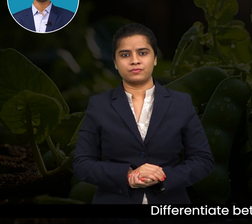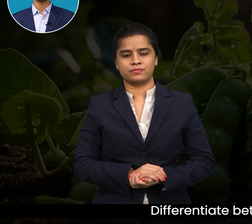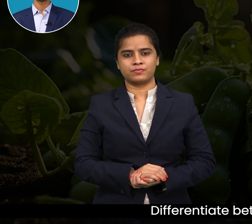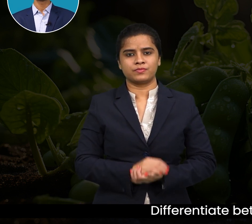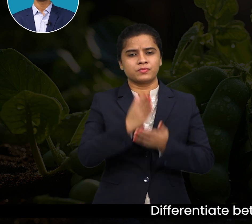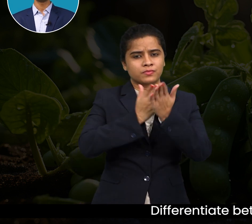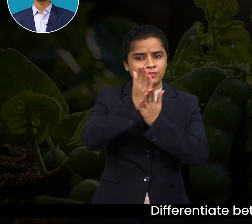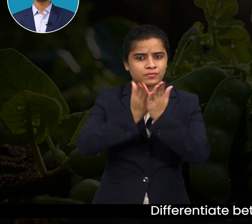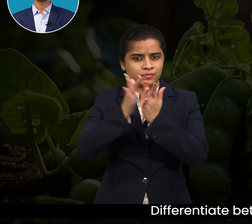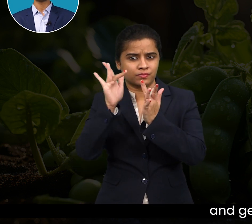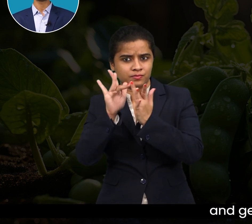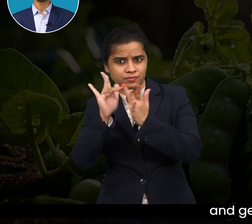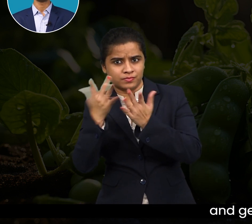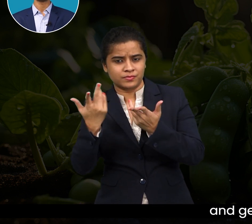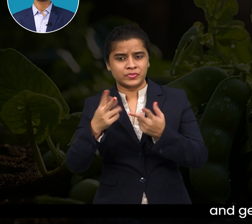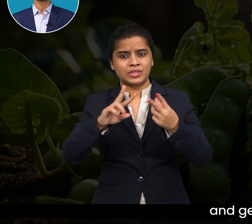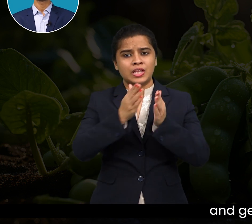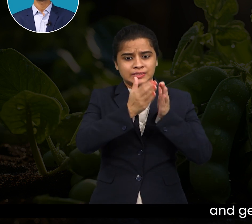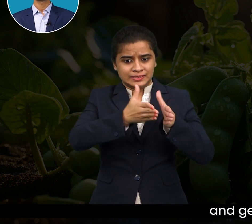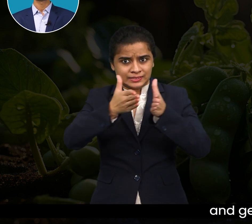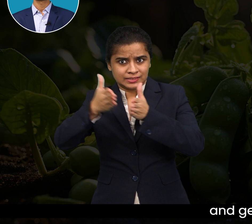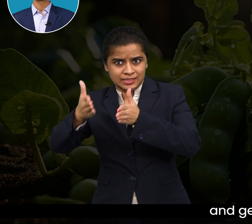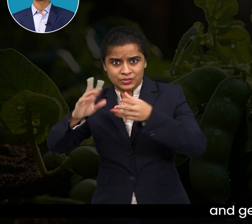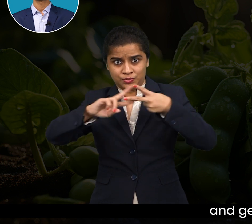differentiate between phenotype and genotype.